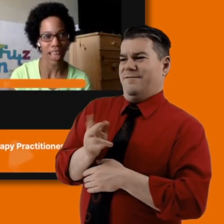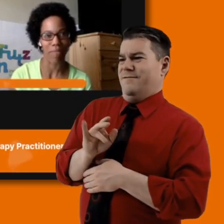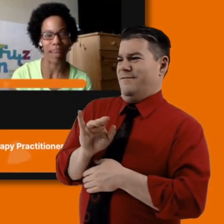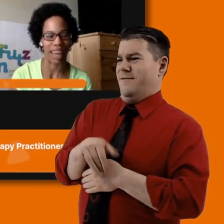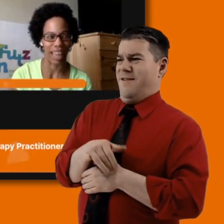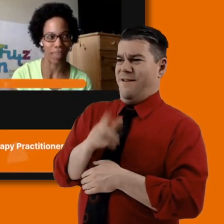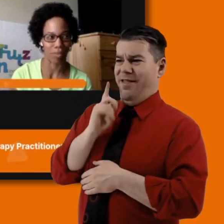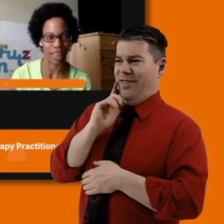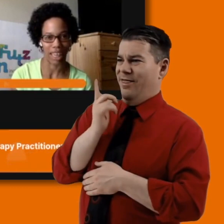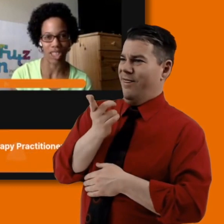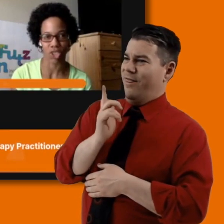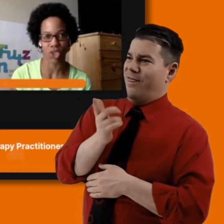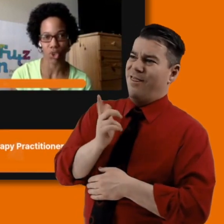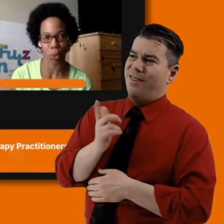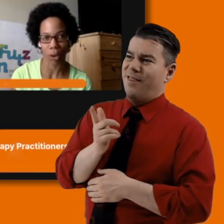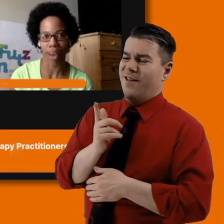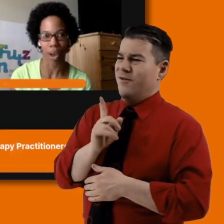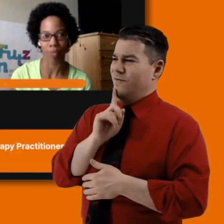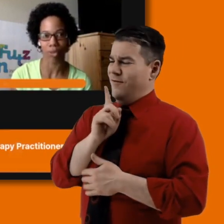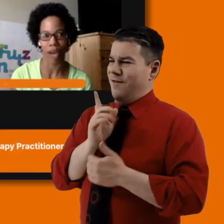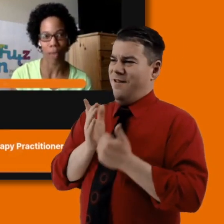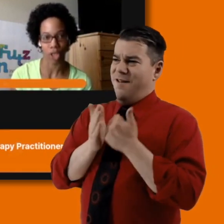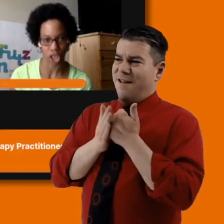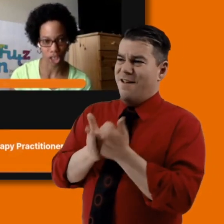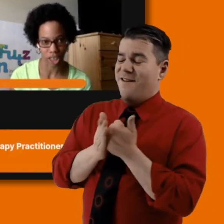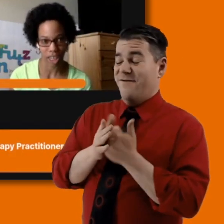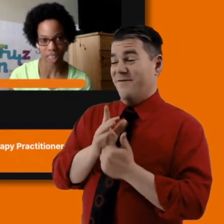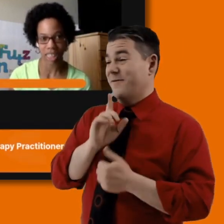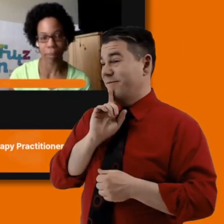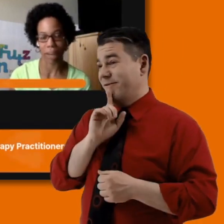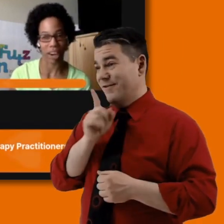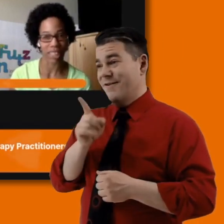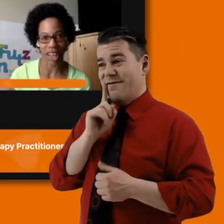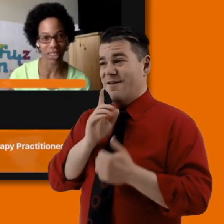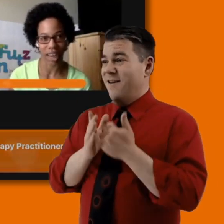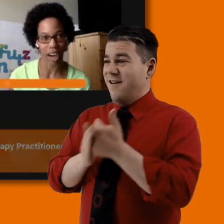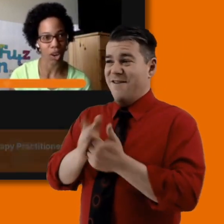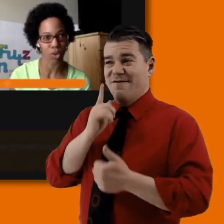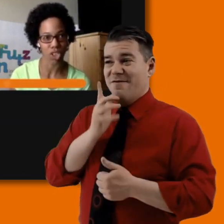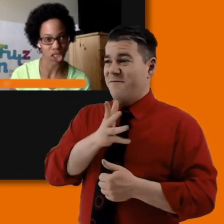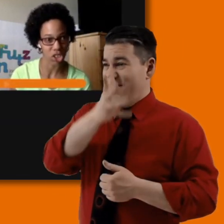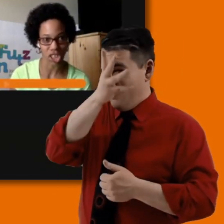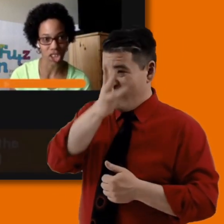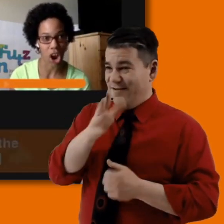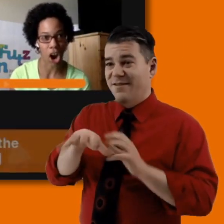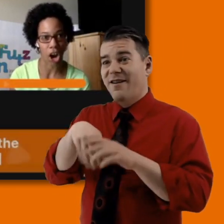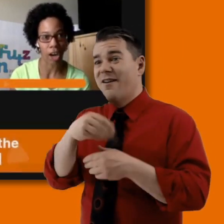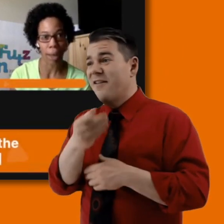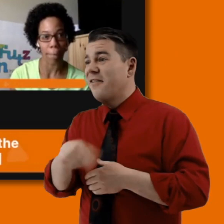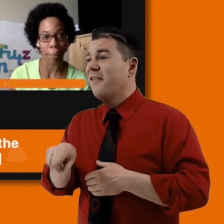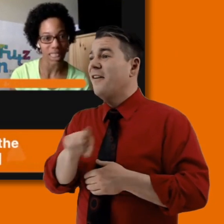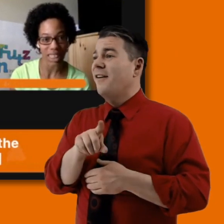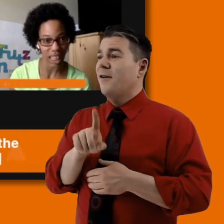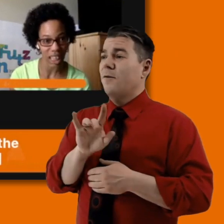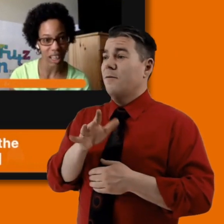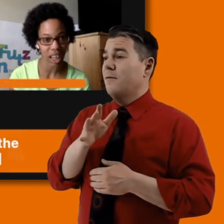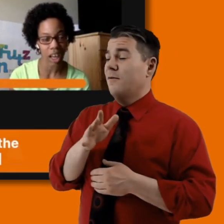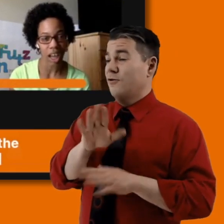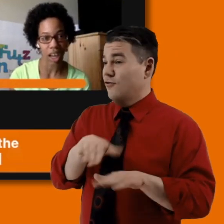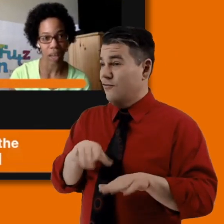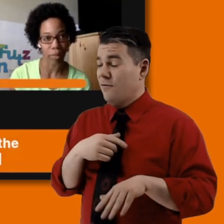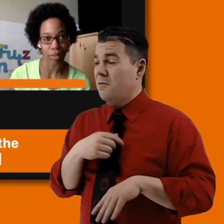ever in my life. Like it's super helpful, I'm sure, to parents out there whose children are